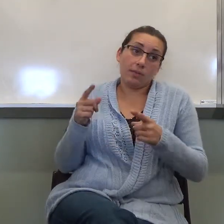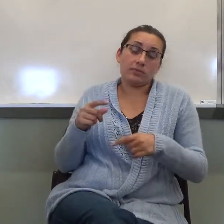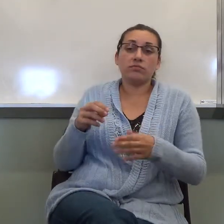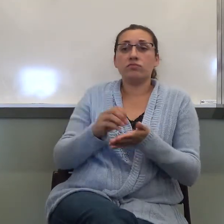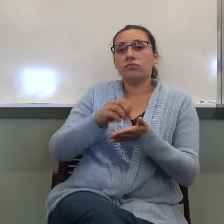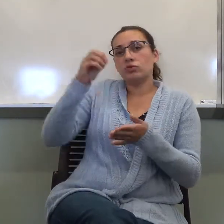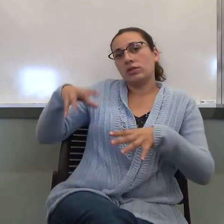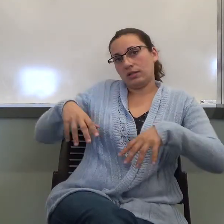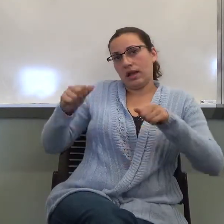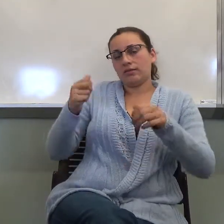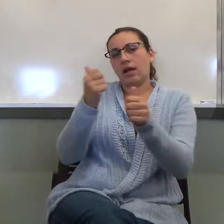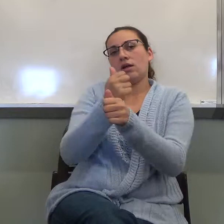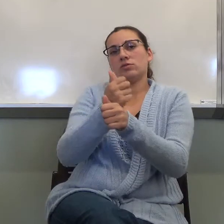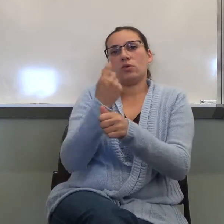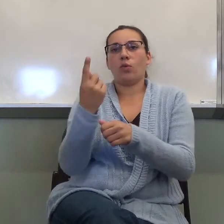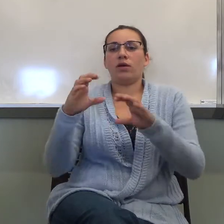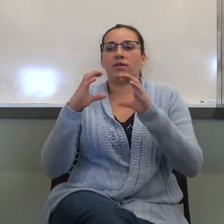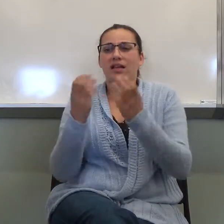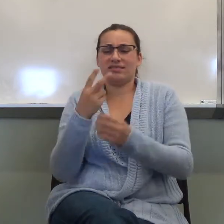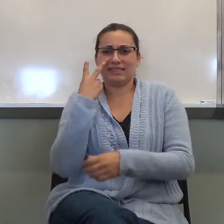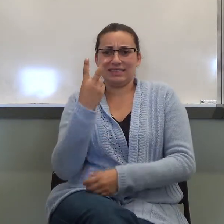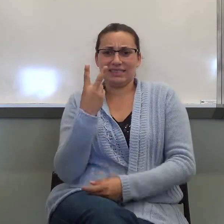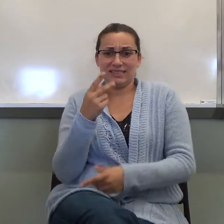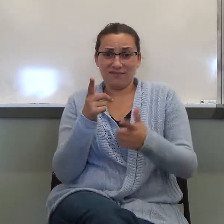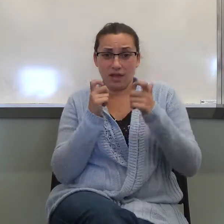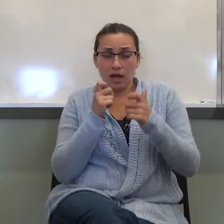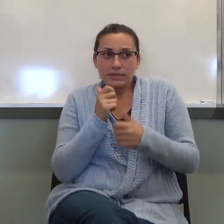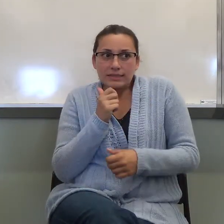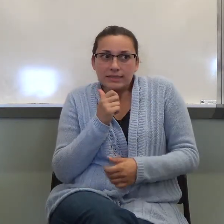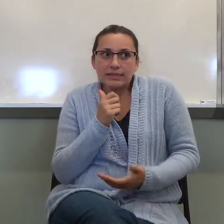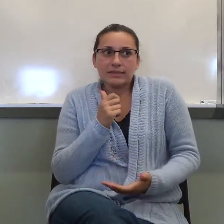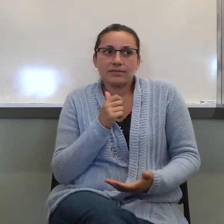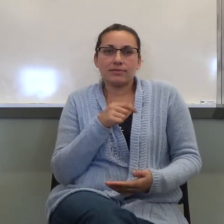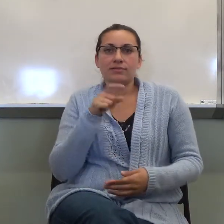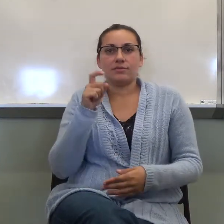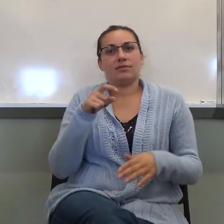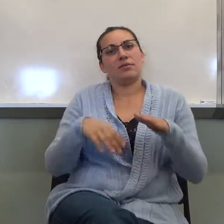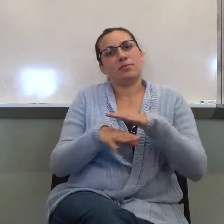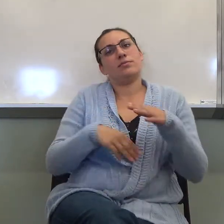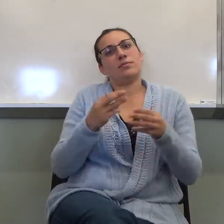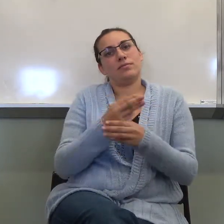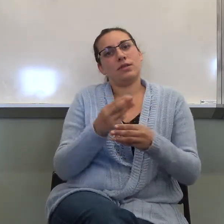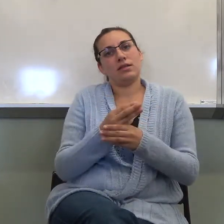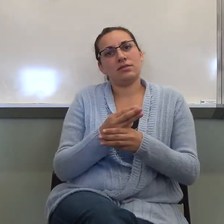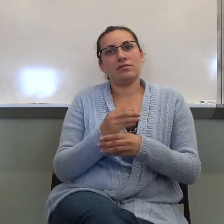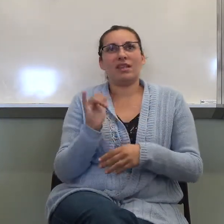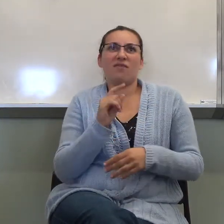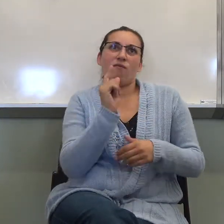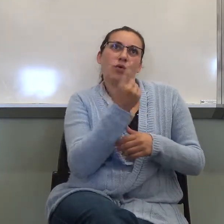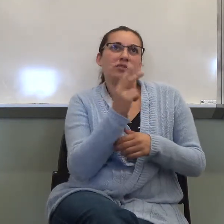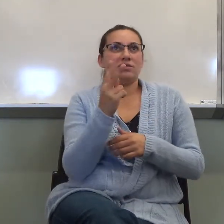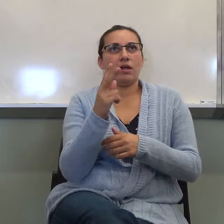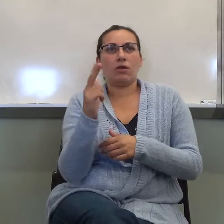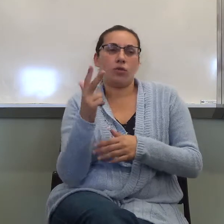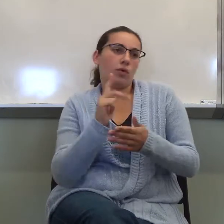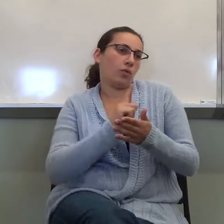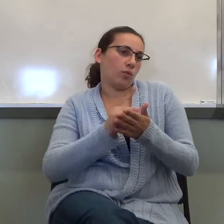And, of course, they find out quickly they don't. In the first 2 to 3 weeks, we cover stuff in